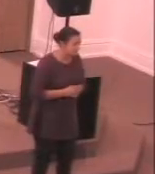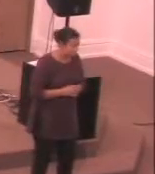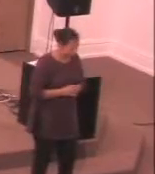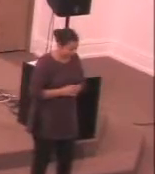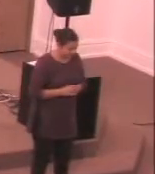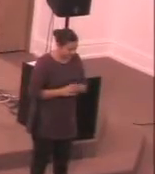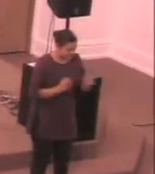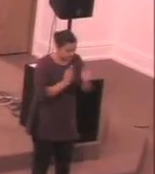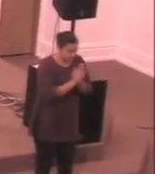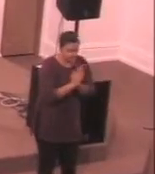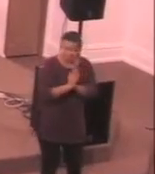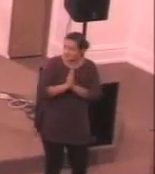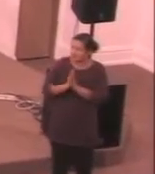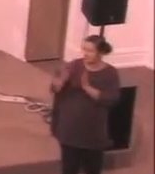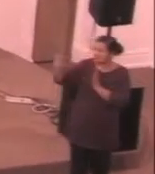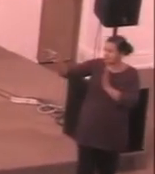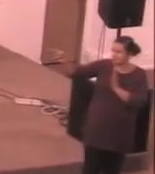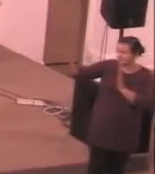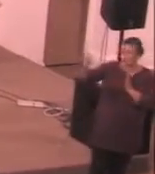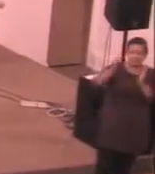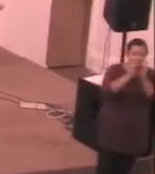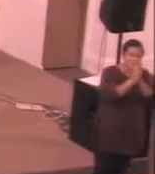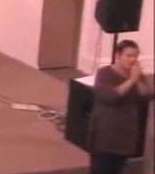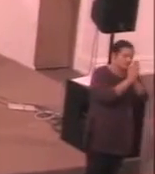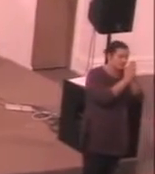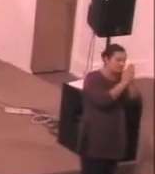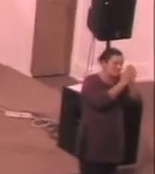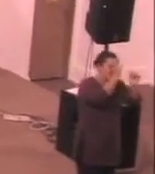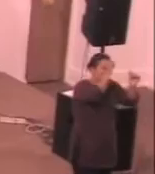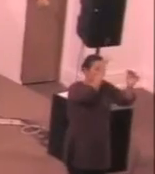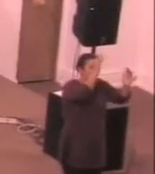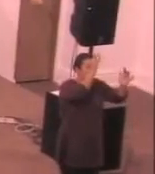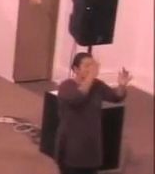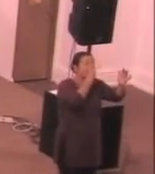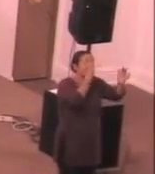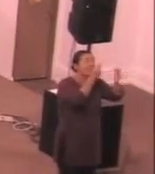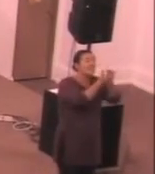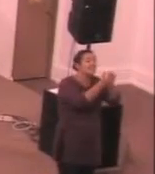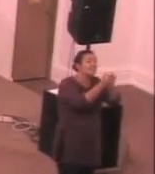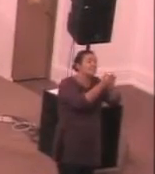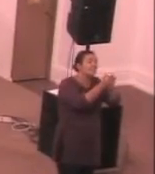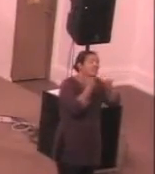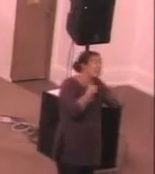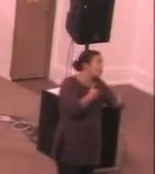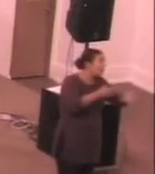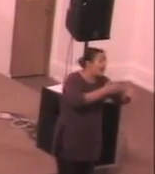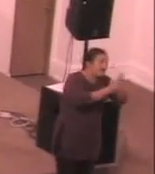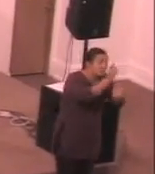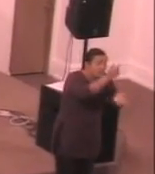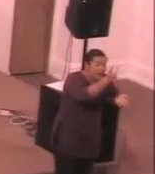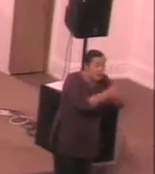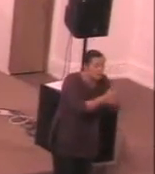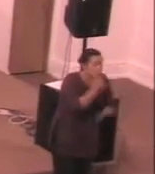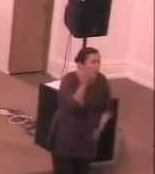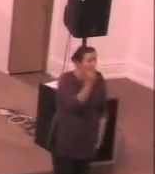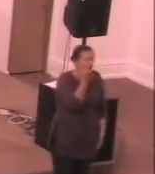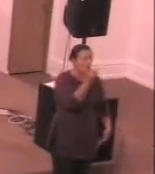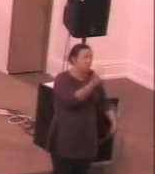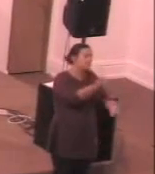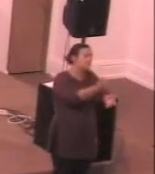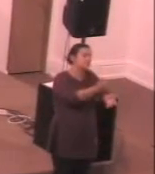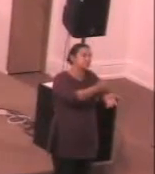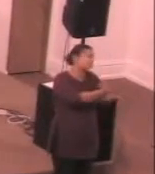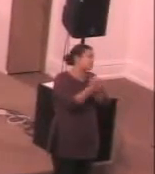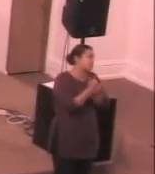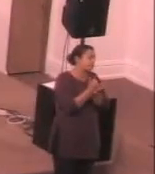always. Father, we just thank you that you come through always, always, always, Father. Lord,